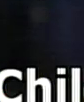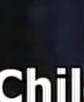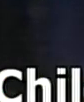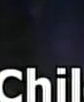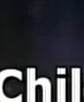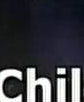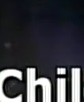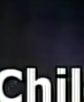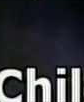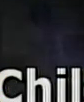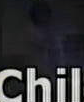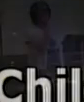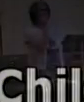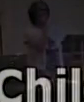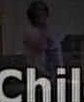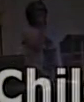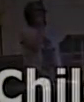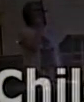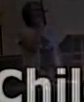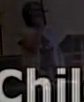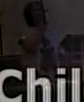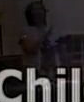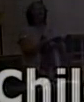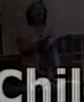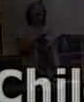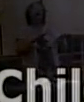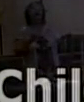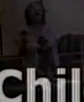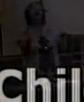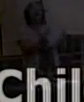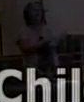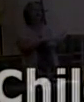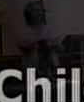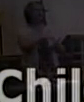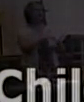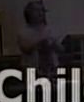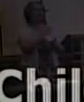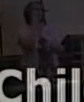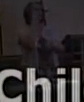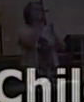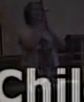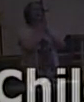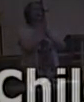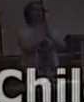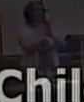Father, help us this morning.